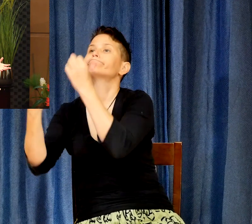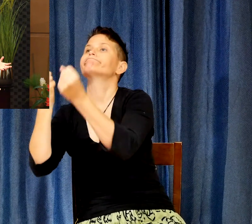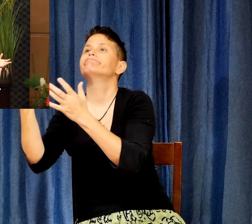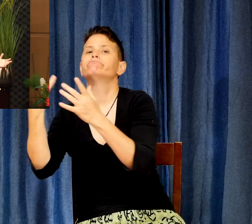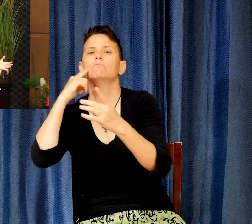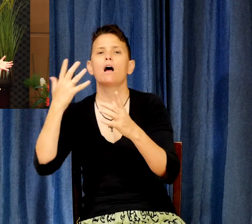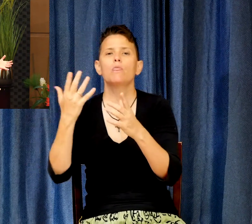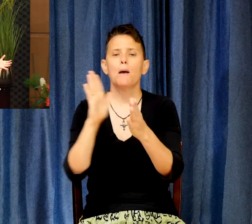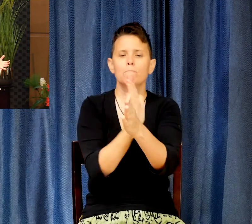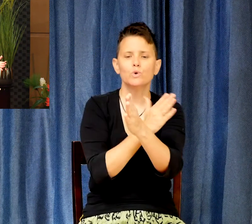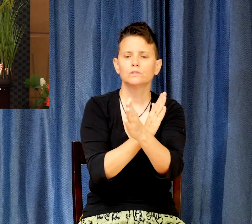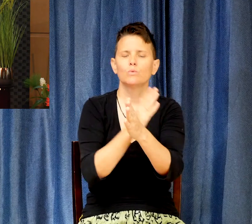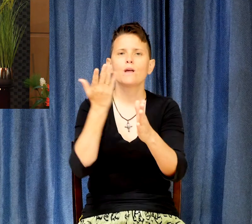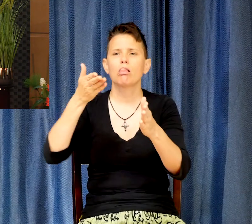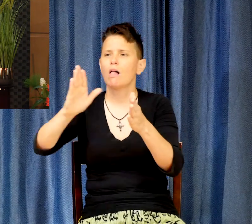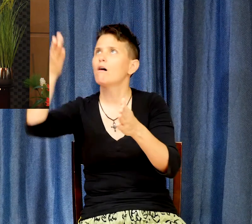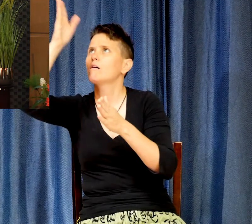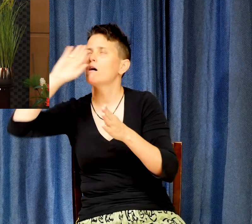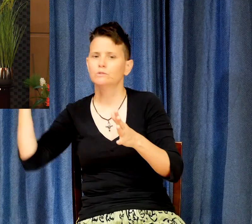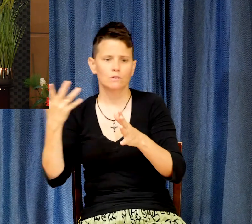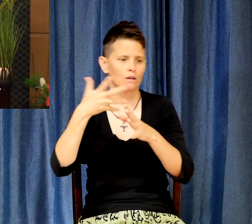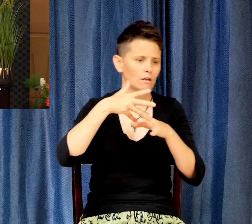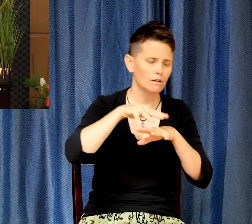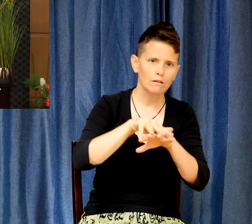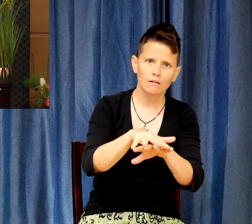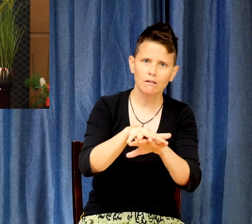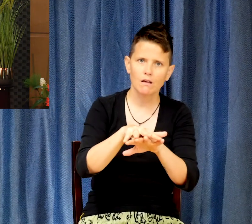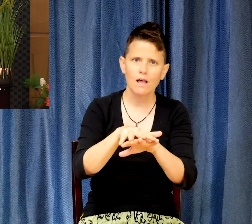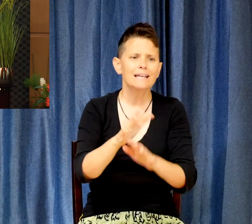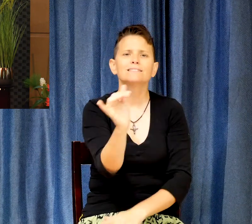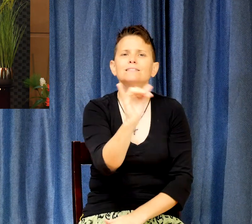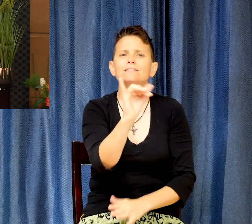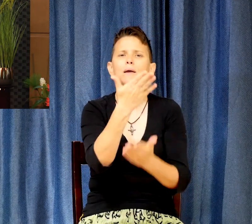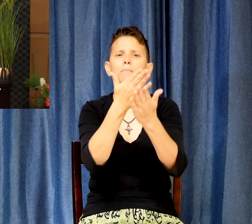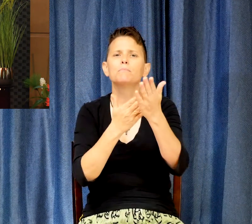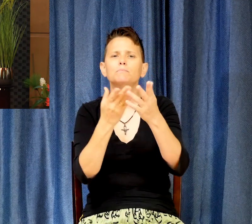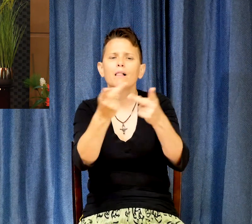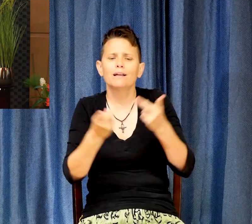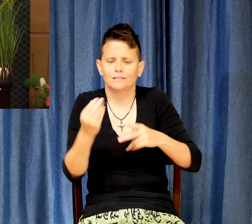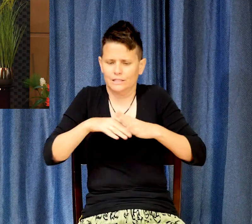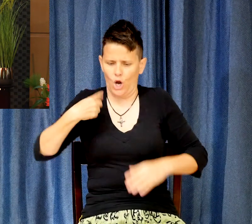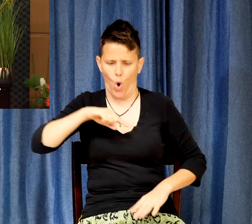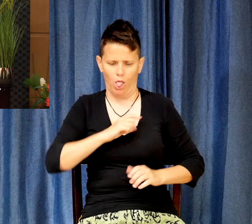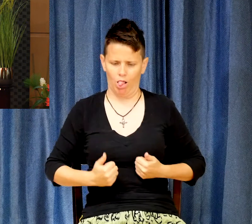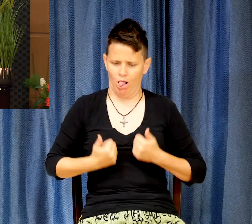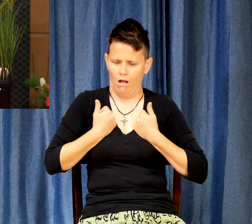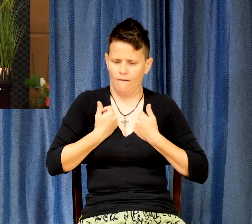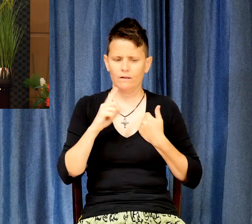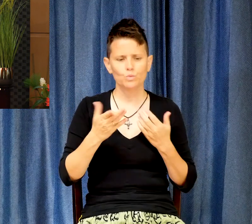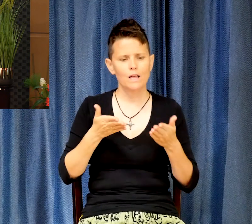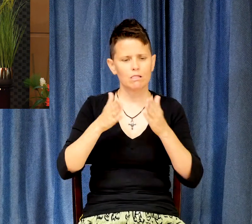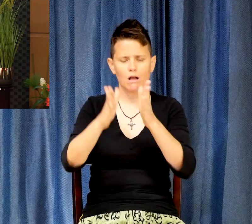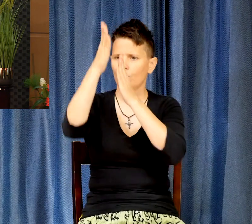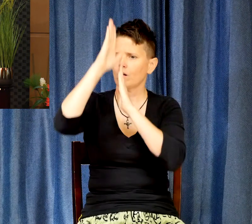those gaps in our own lives to fill those with grace, we allow God to do God's most perfect work.